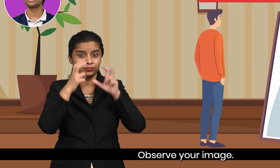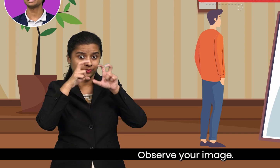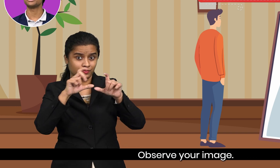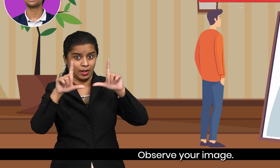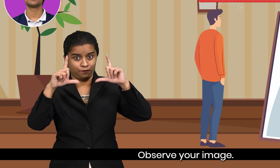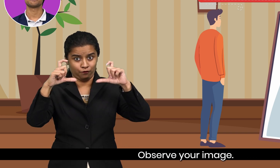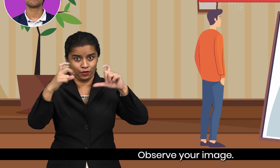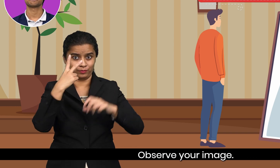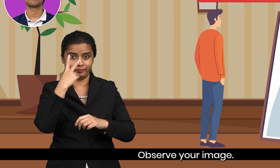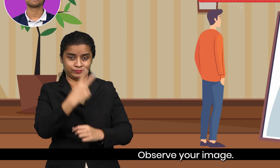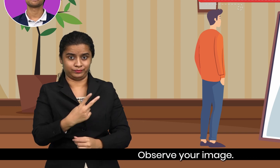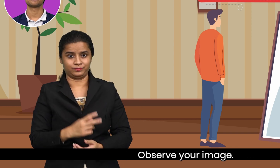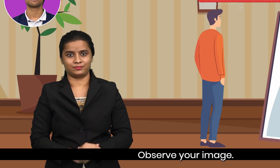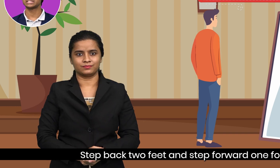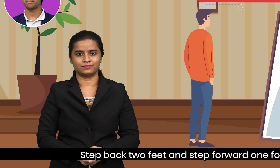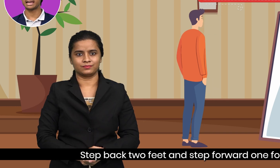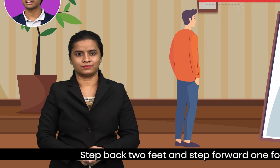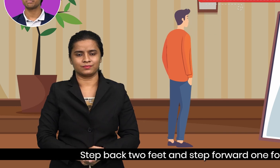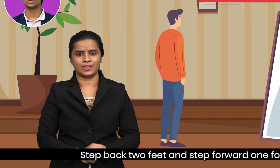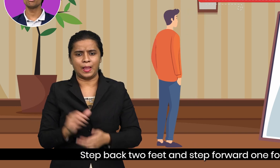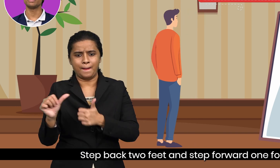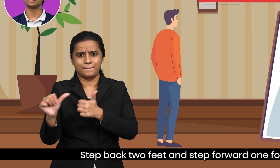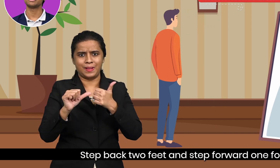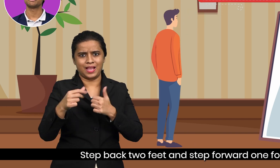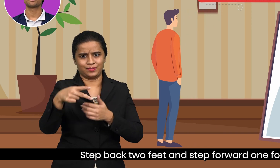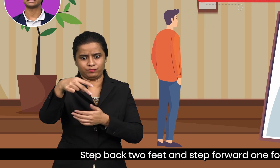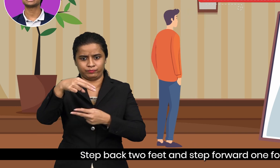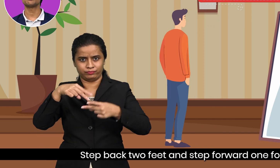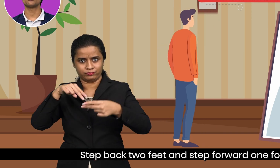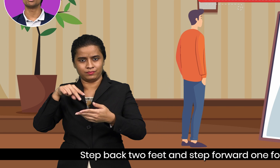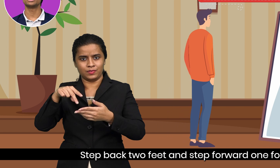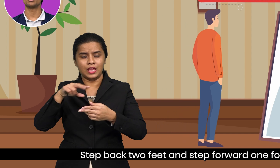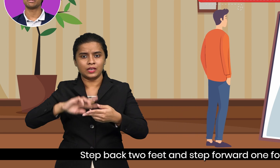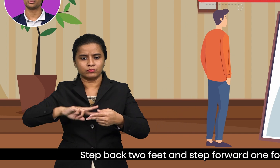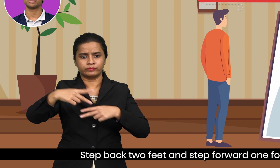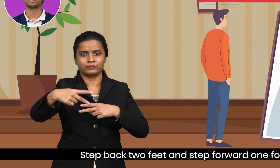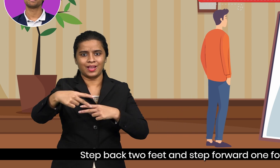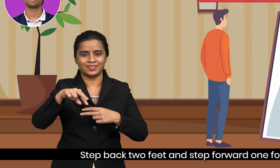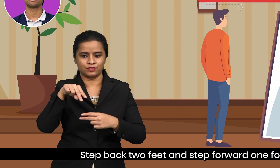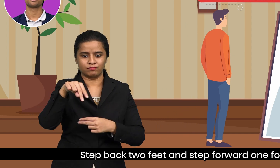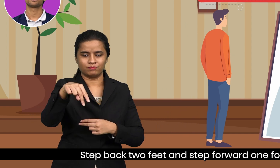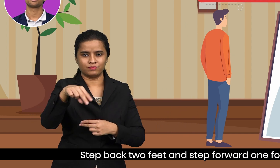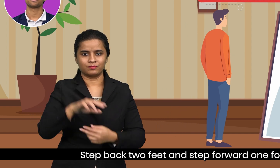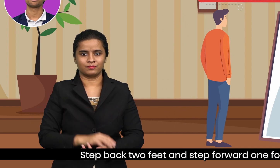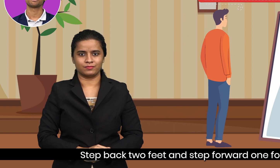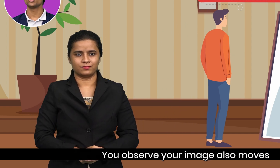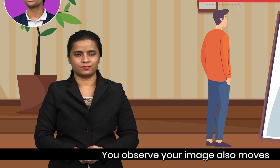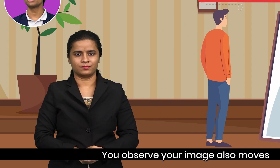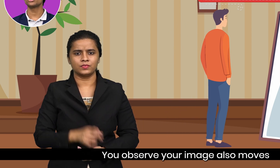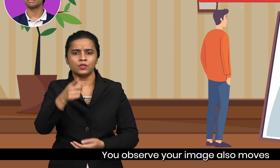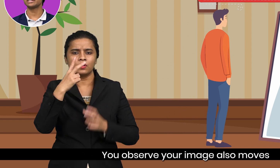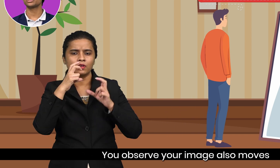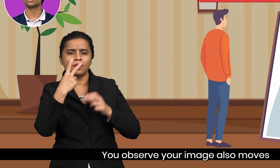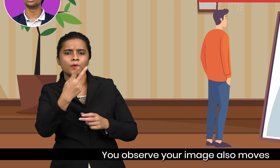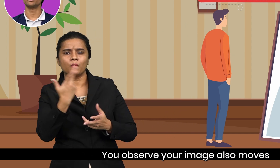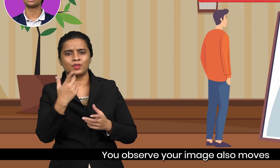Observe your image. Step back 2 feet and step forward 1 foot. You observe